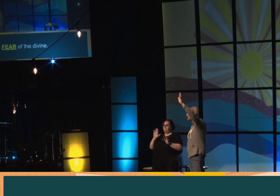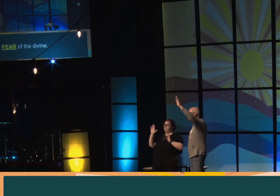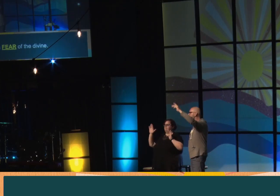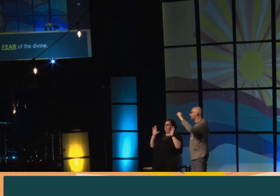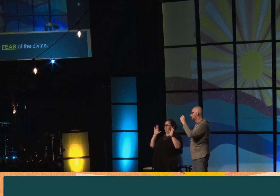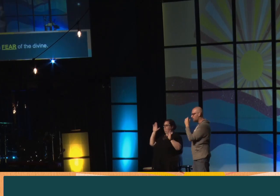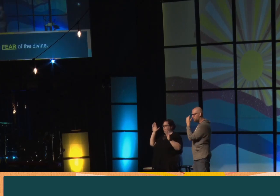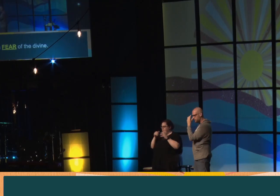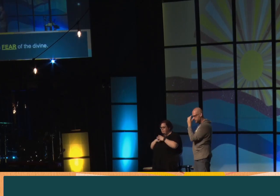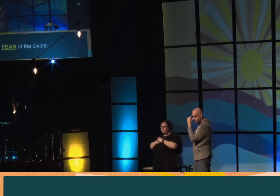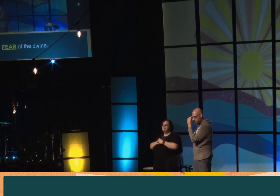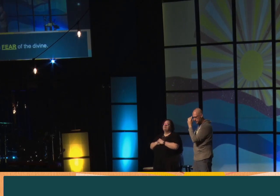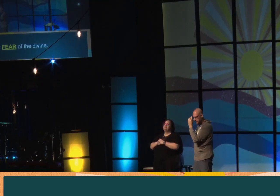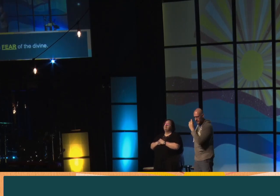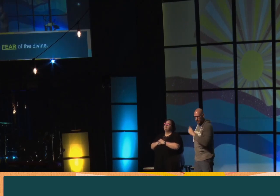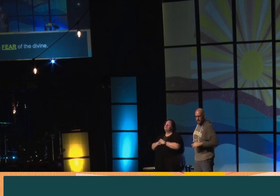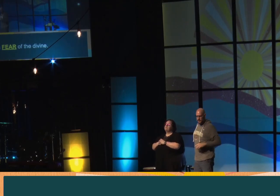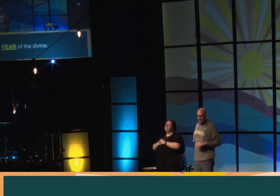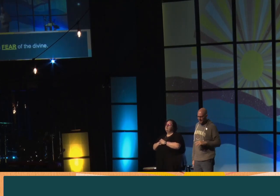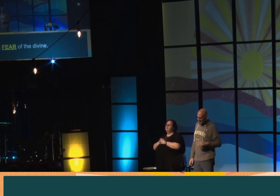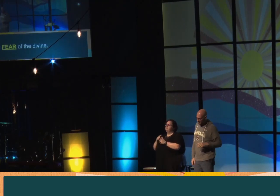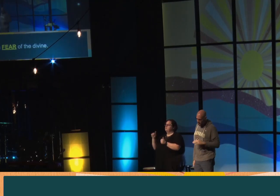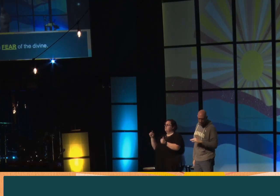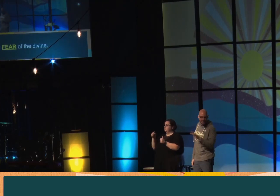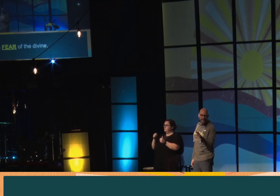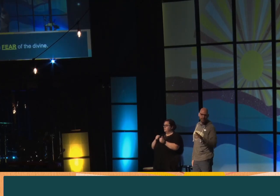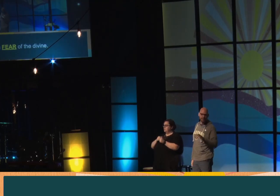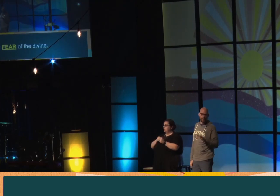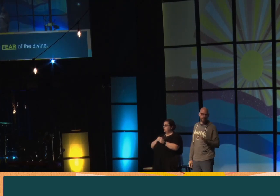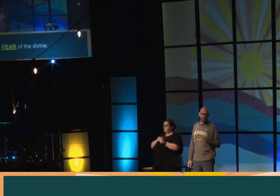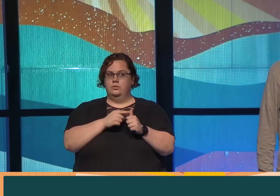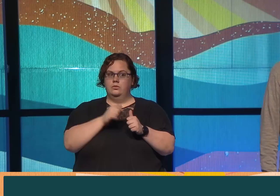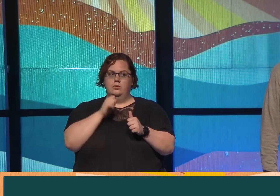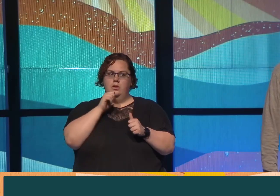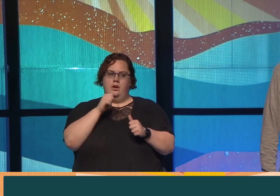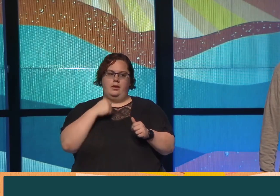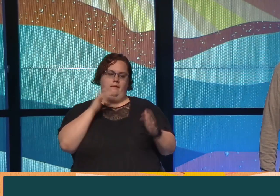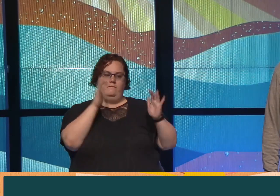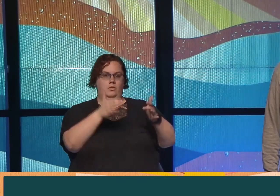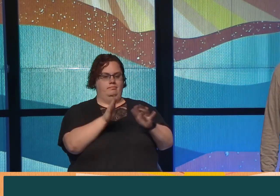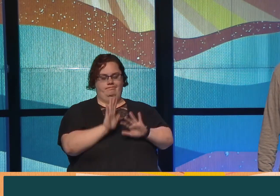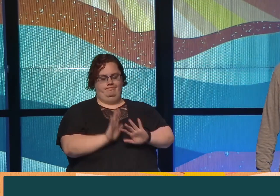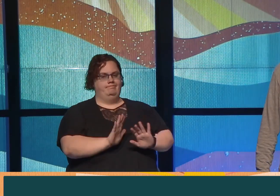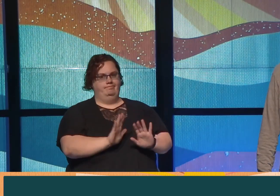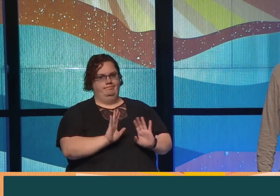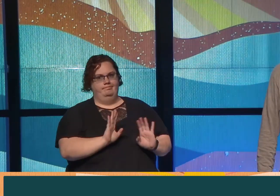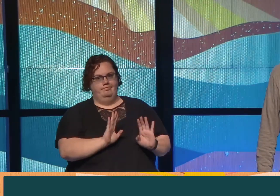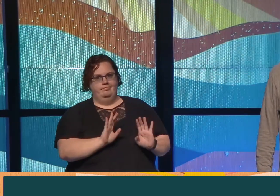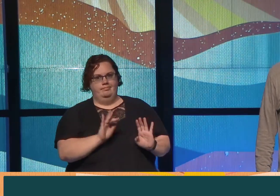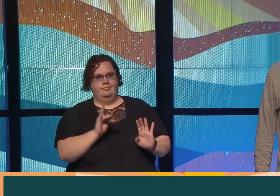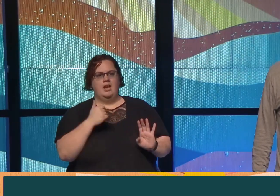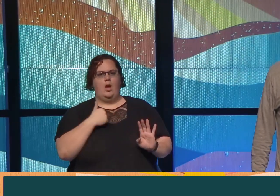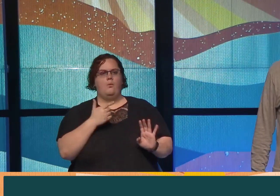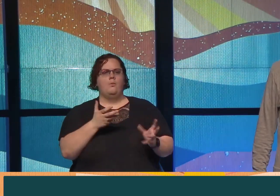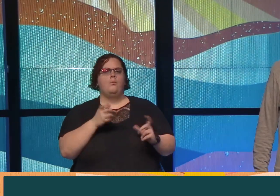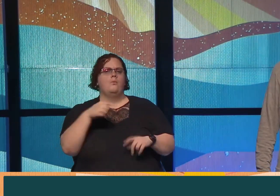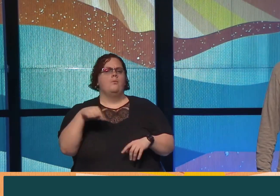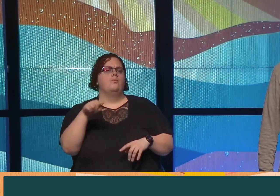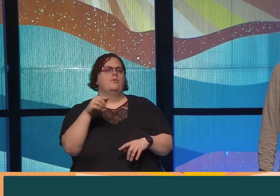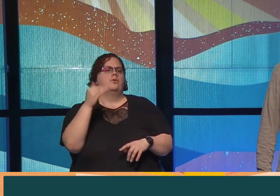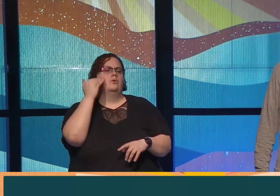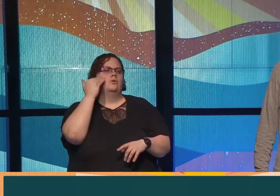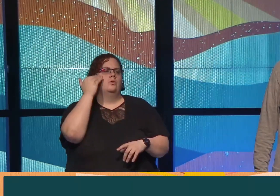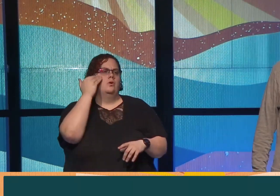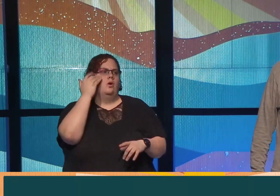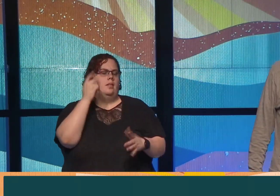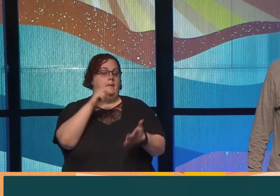that one. So first of all, we won't tackle that one today because I don't even know, like you've probably heard it said,